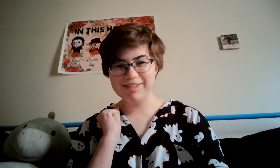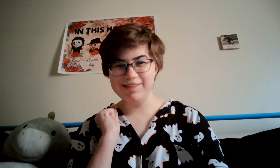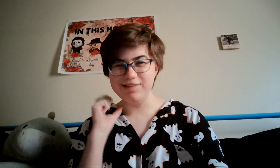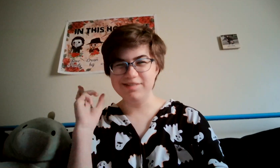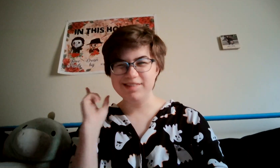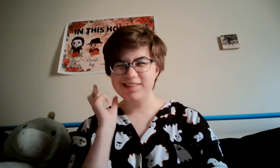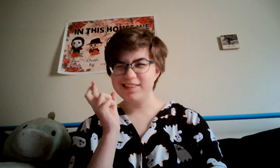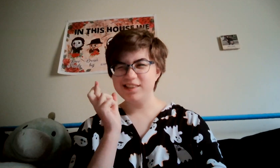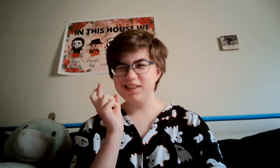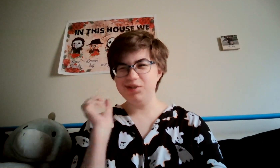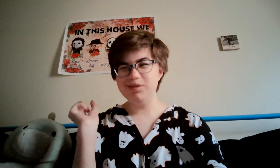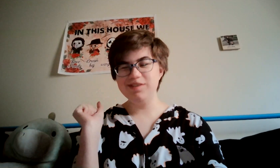So, I hope it was right.